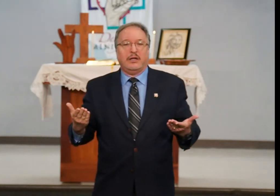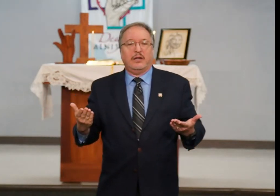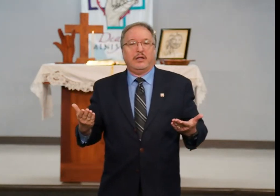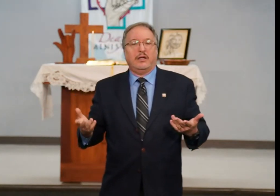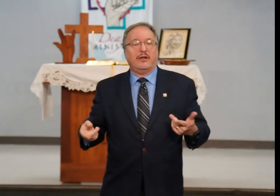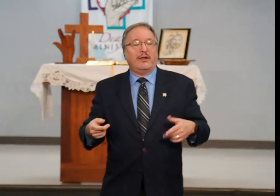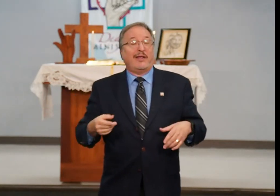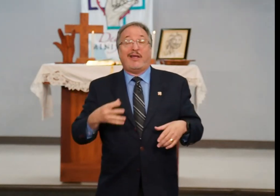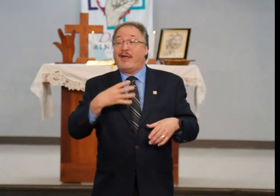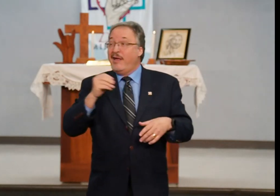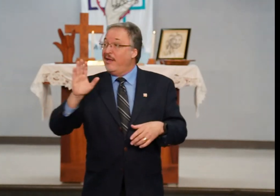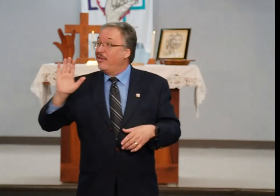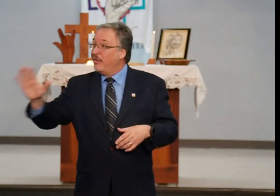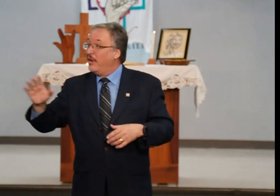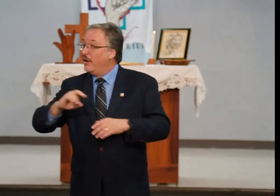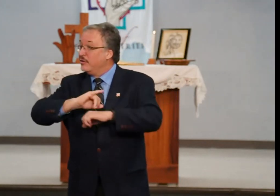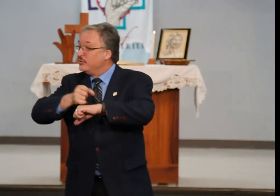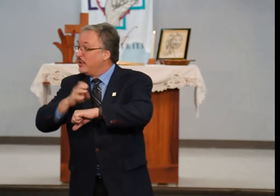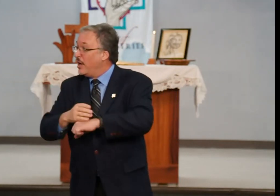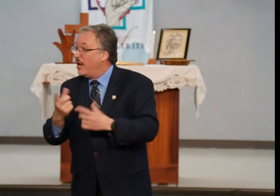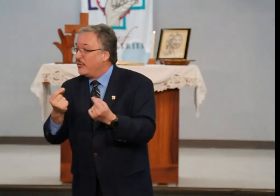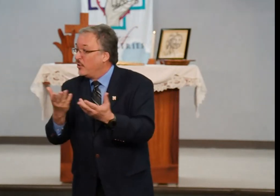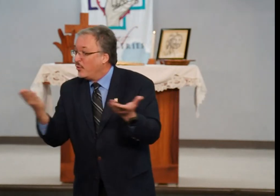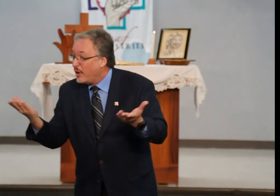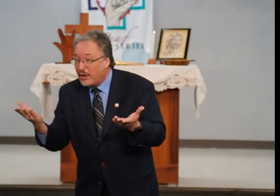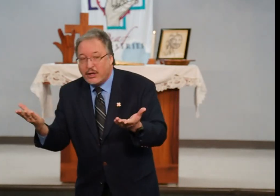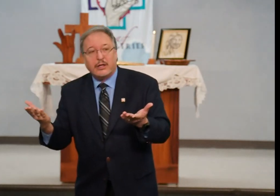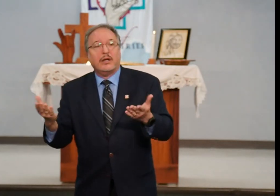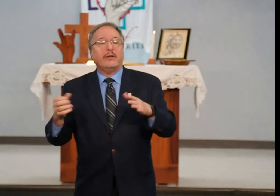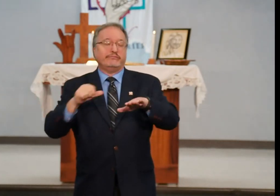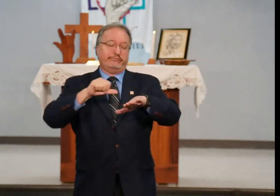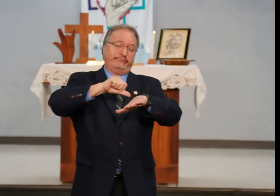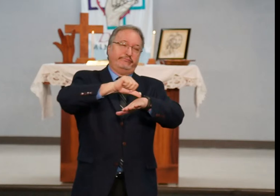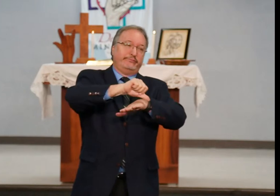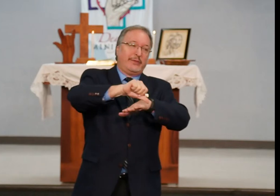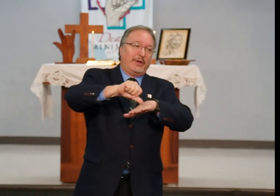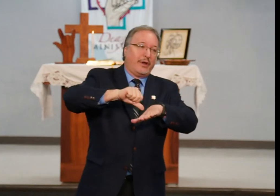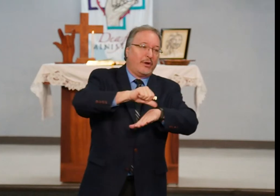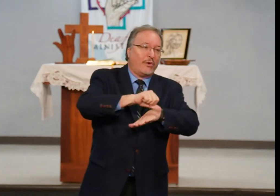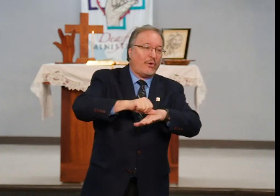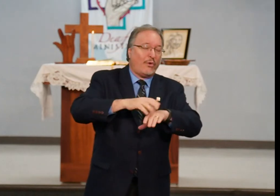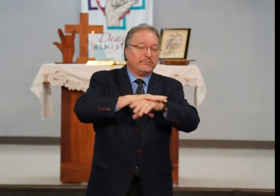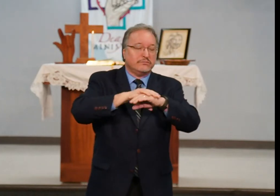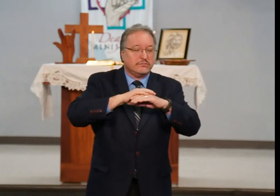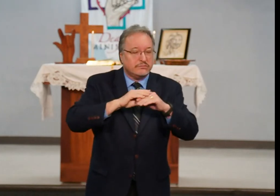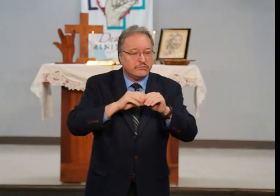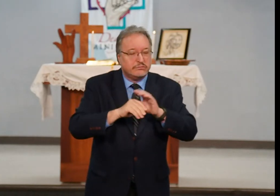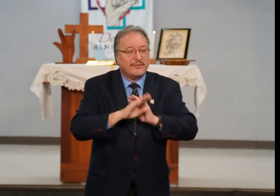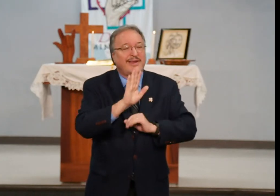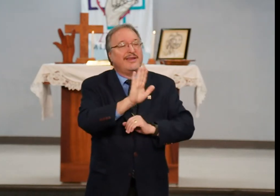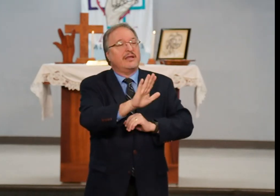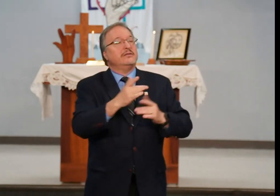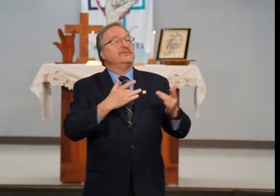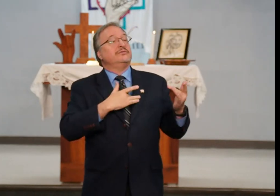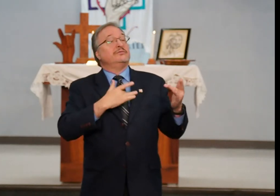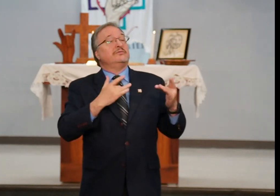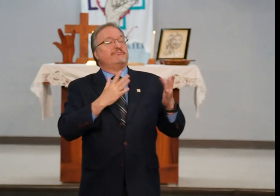didn't have anyone to help them move the stone. And remember, their job was to go